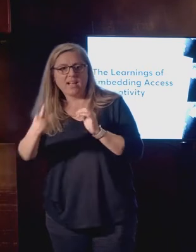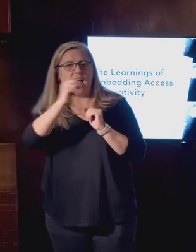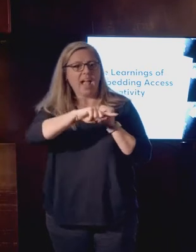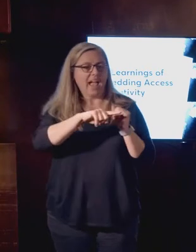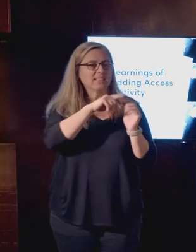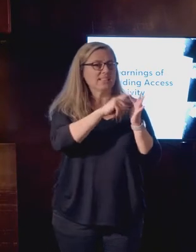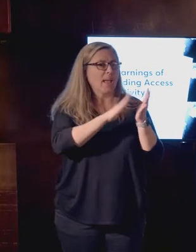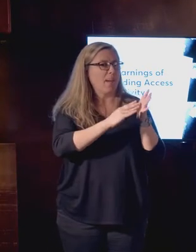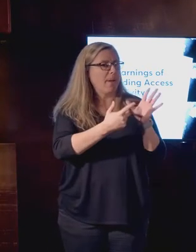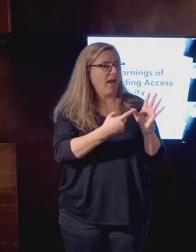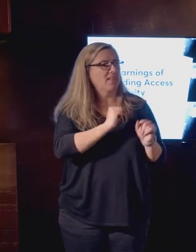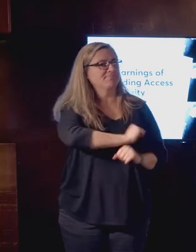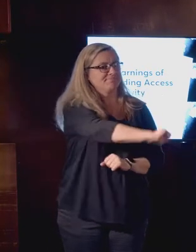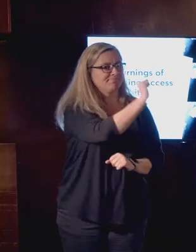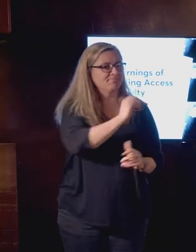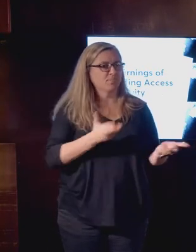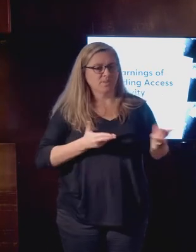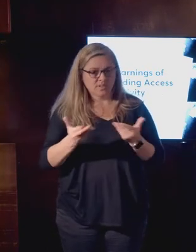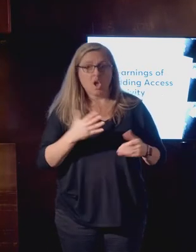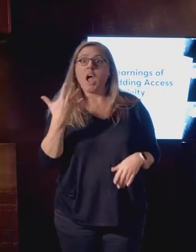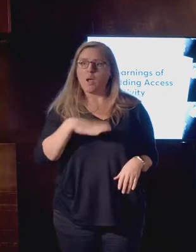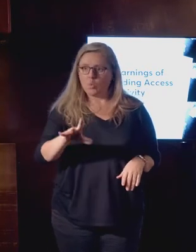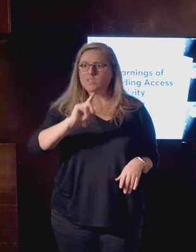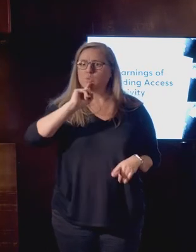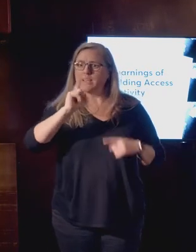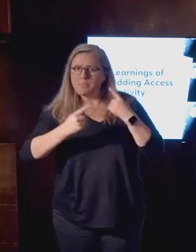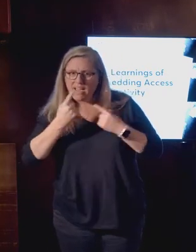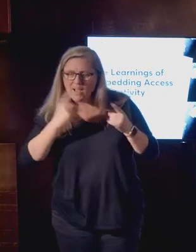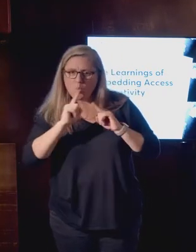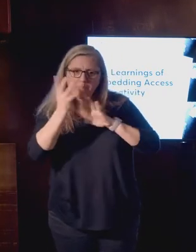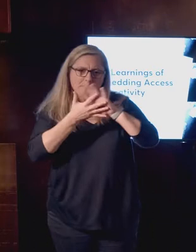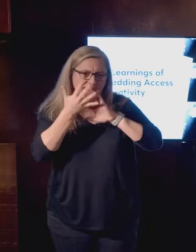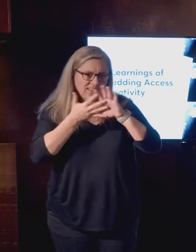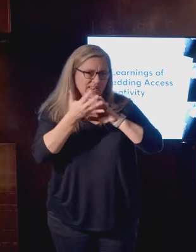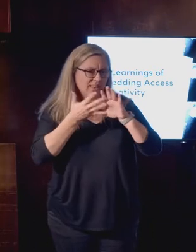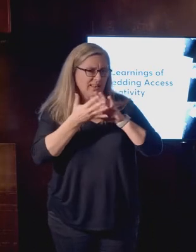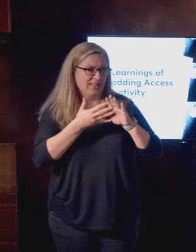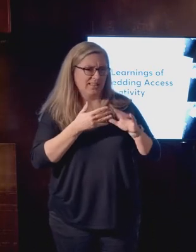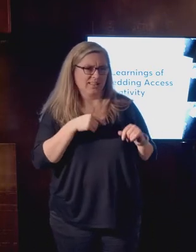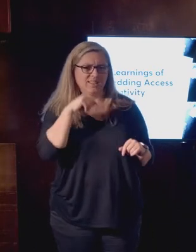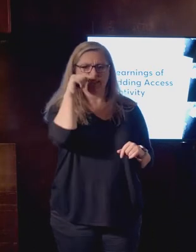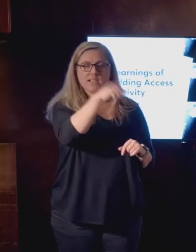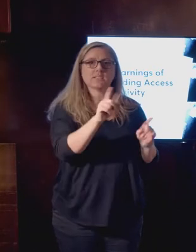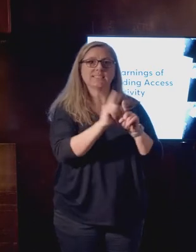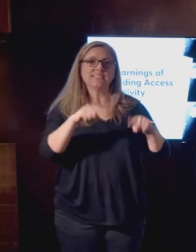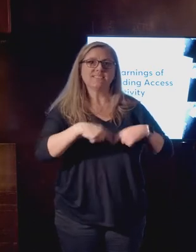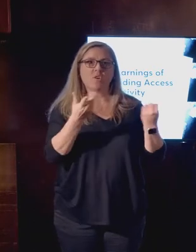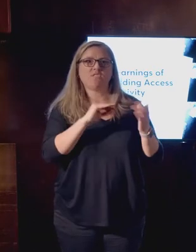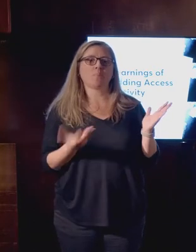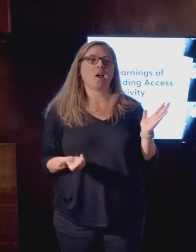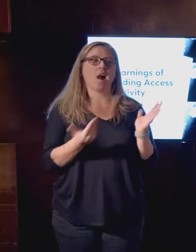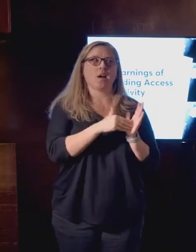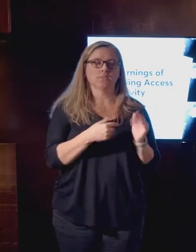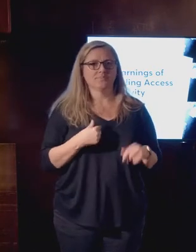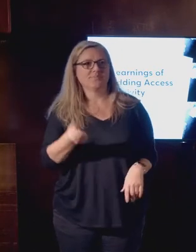but I want to touch on what embedding accessibility means. It's different to providing access as an add-on, and we're aware of an